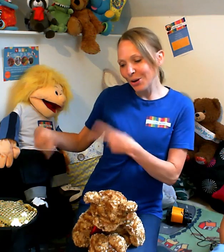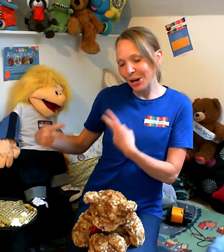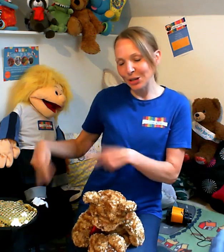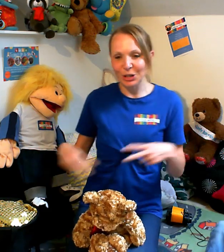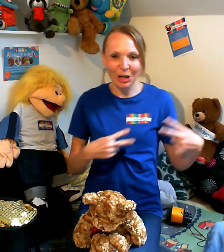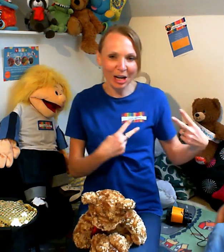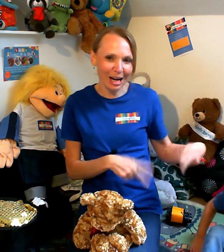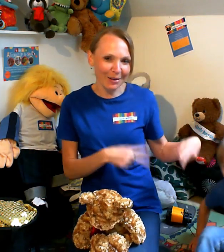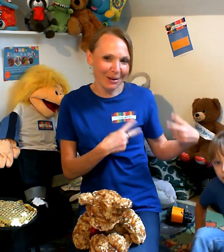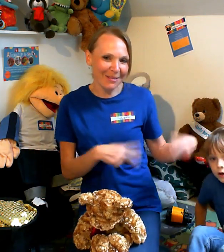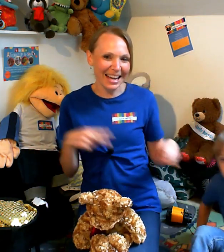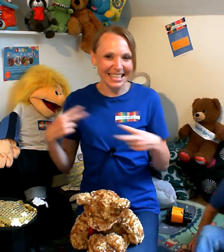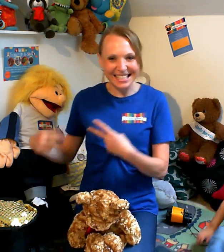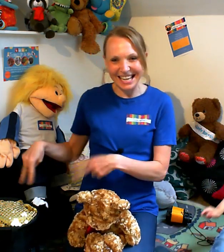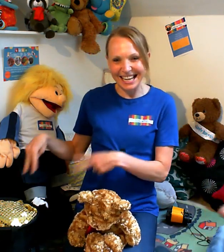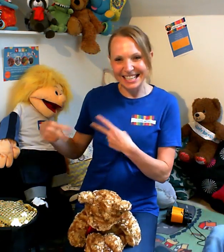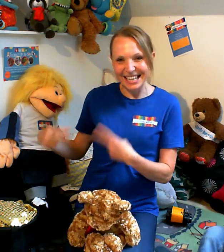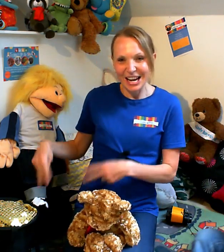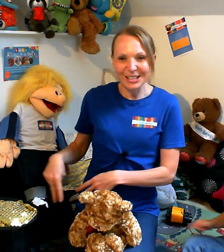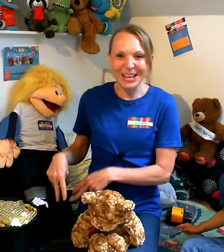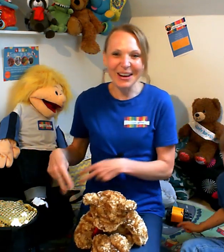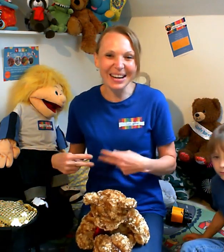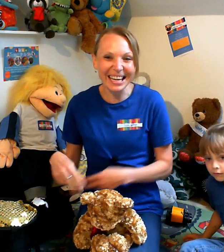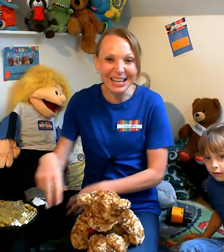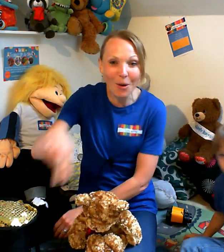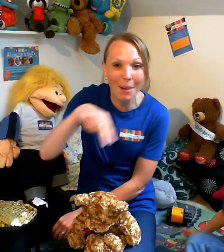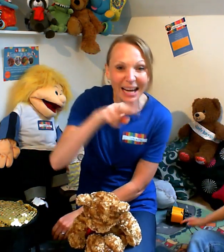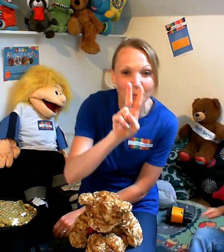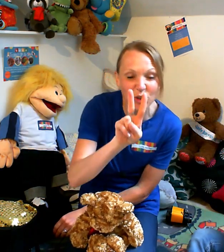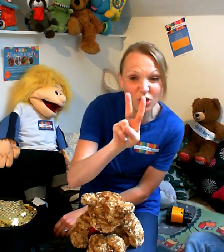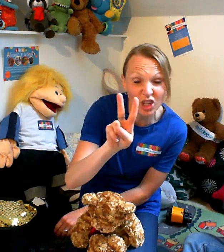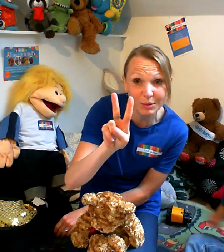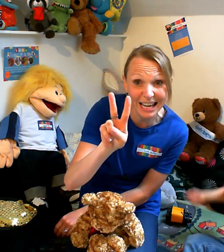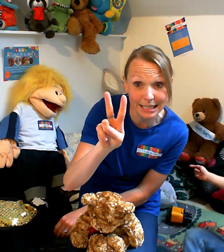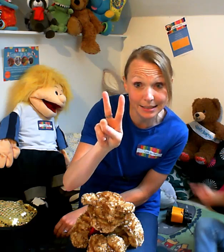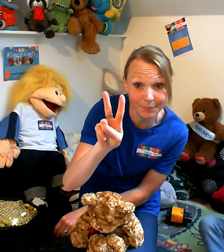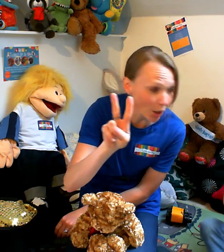at you go, amazing. So we're gonna come back in with just two teddies. Are we